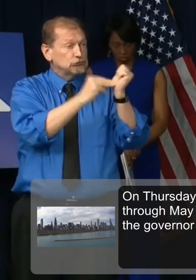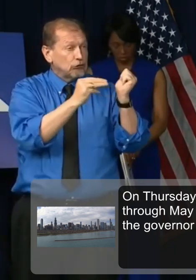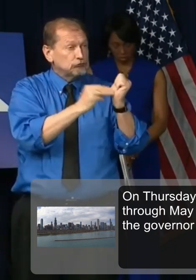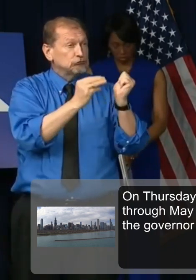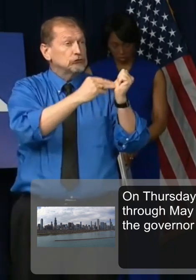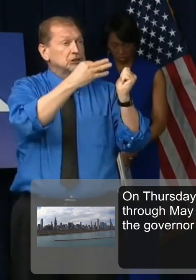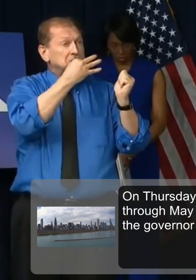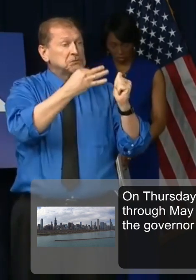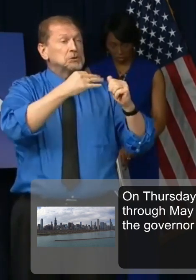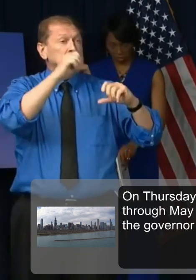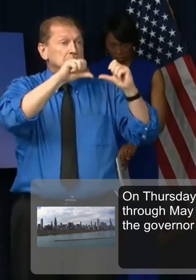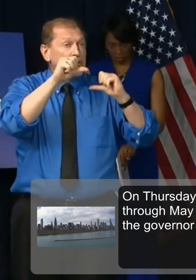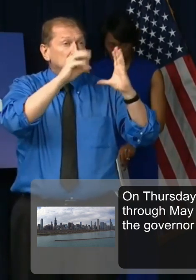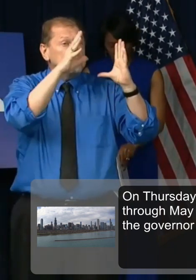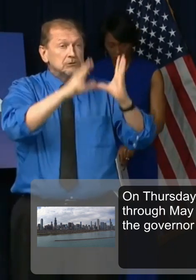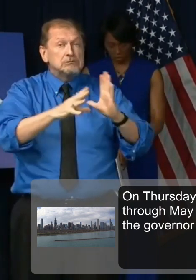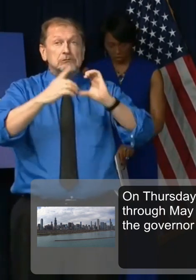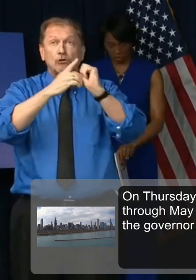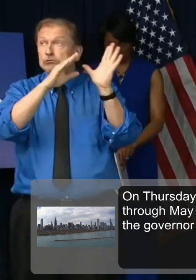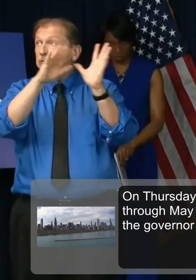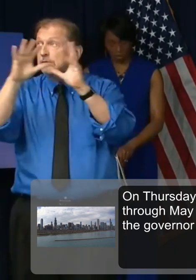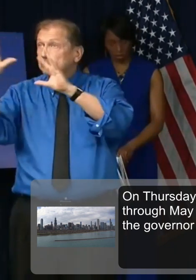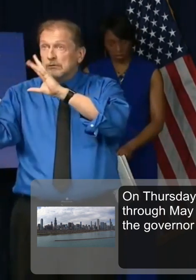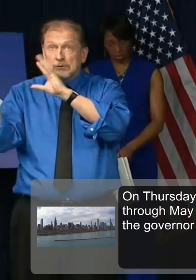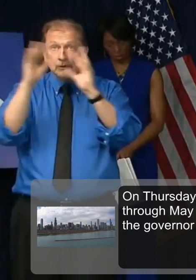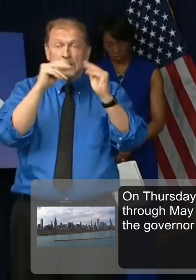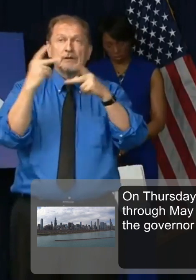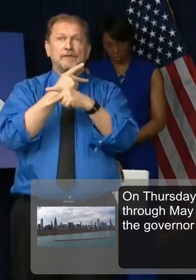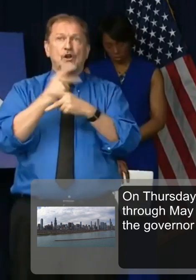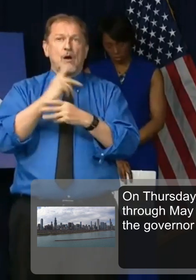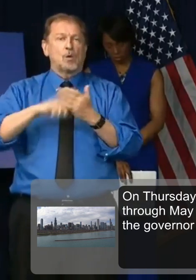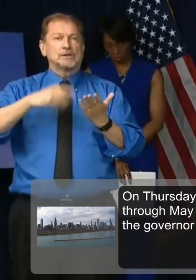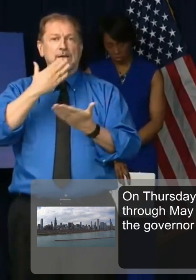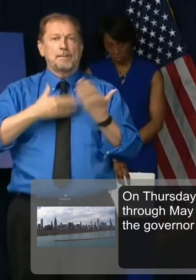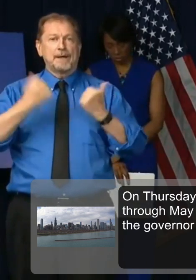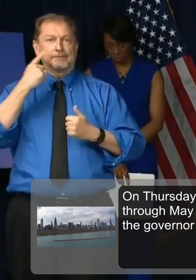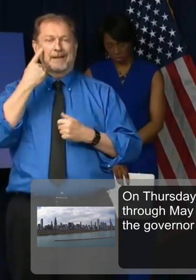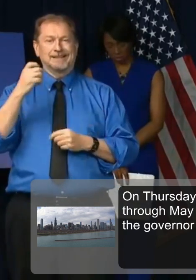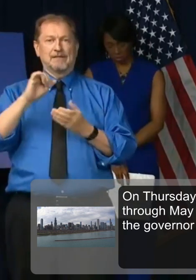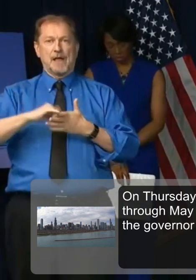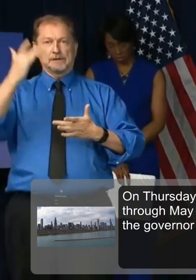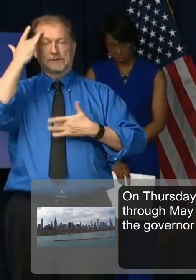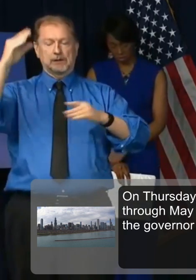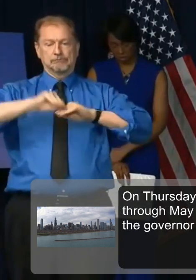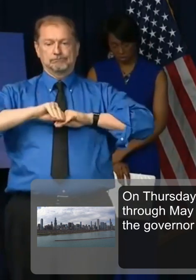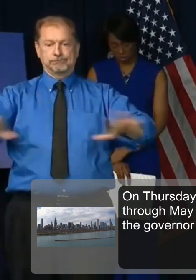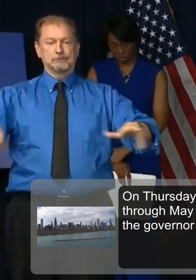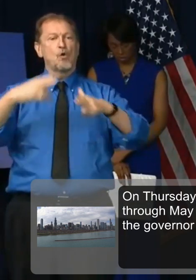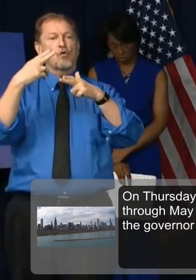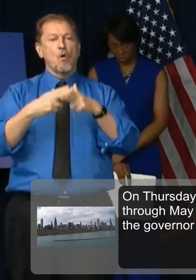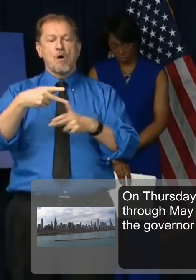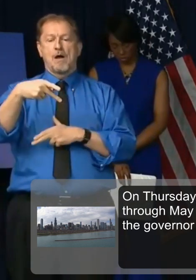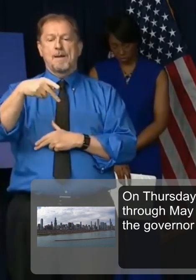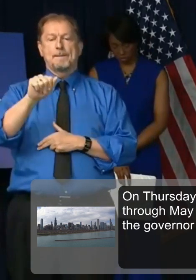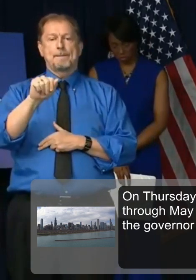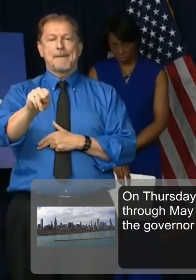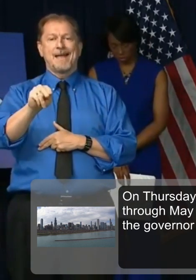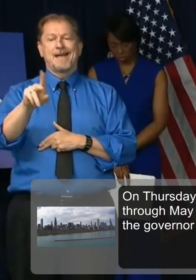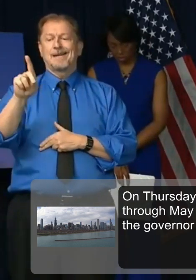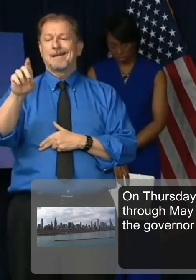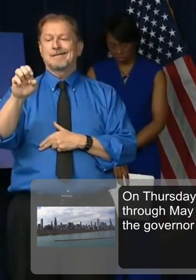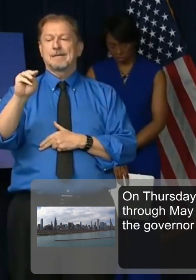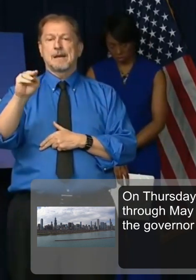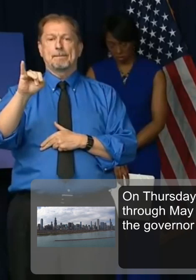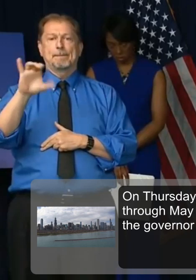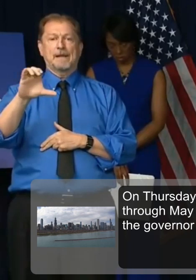experts to address this pandemic. And it is a pandemic. It is an emergency. It has been named such by